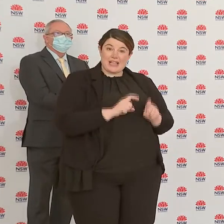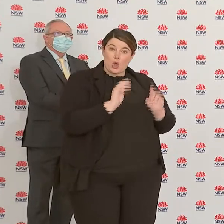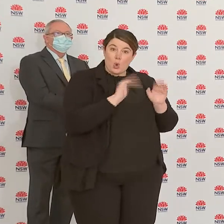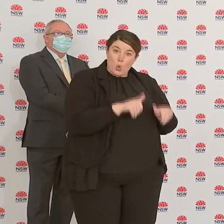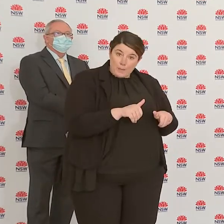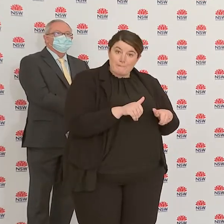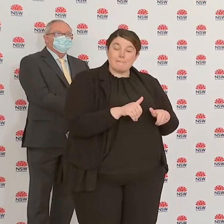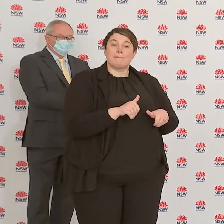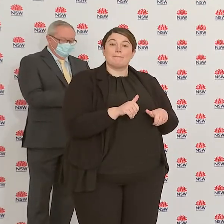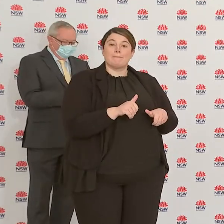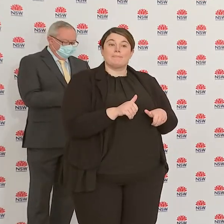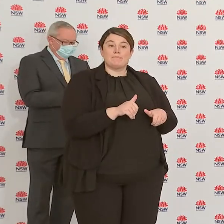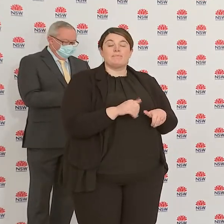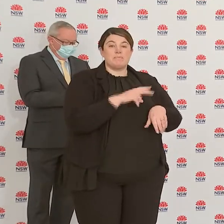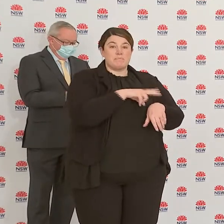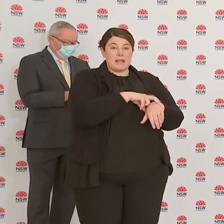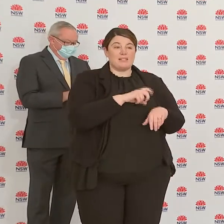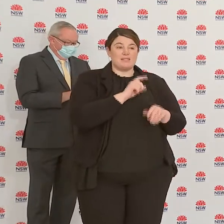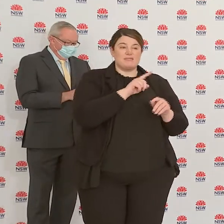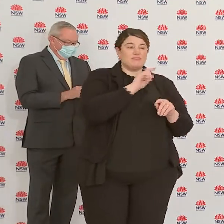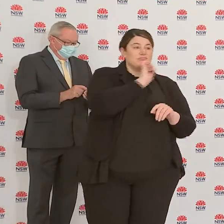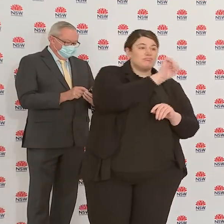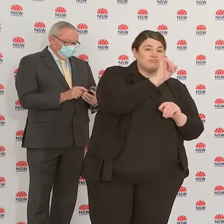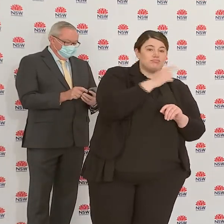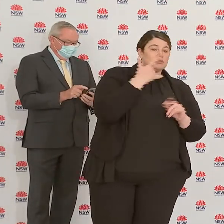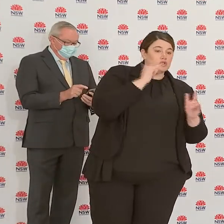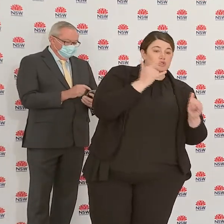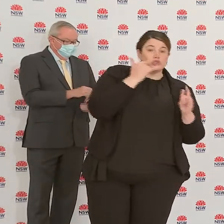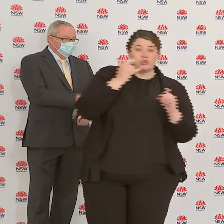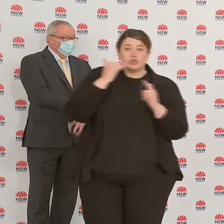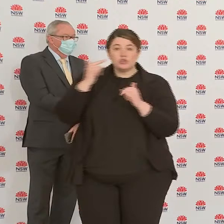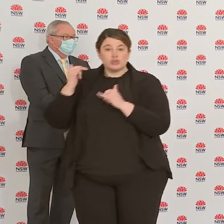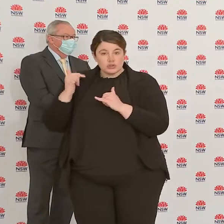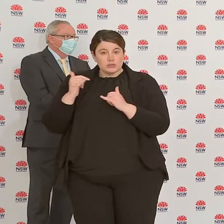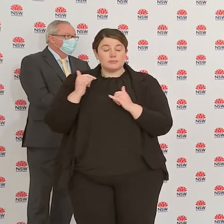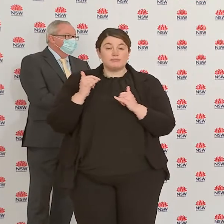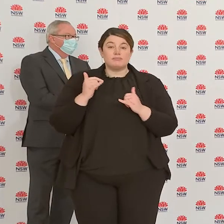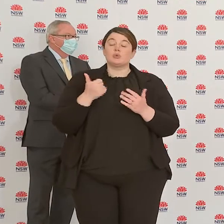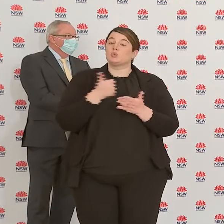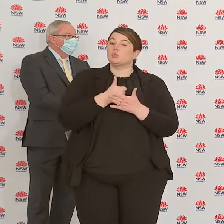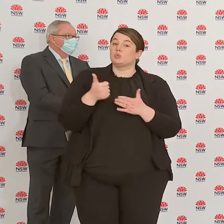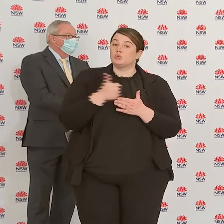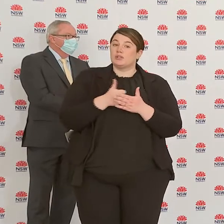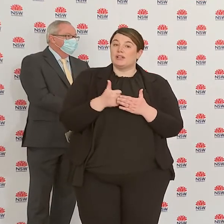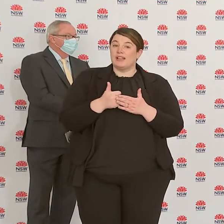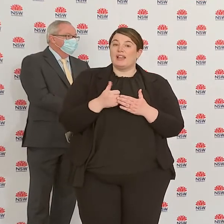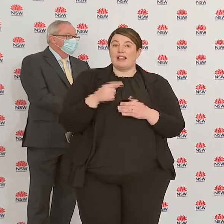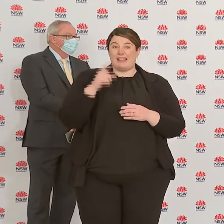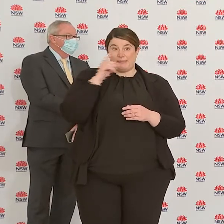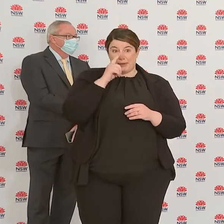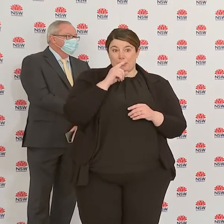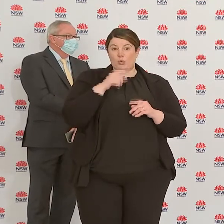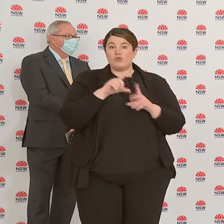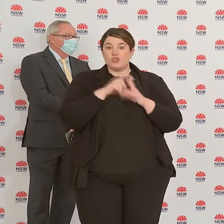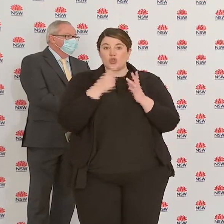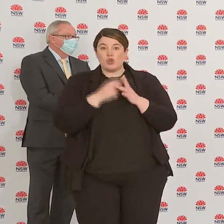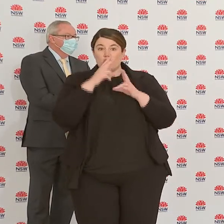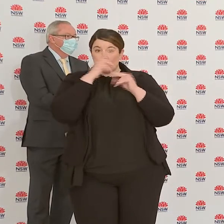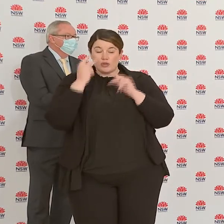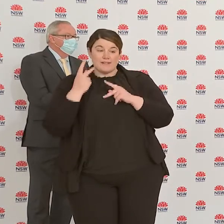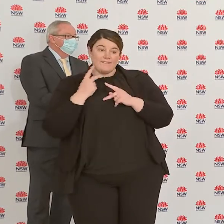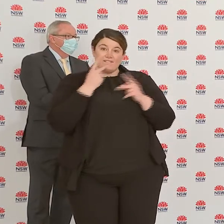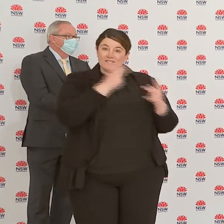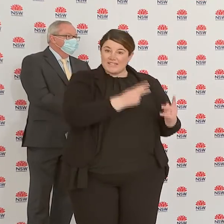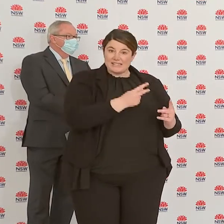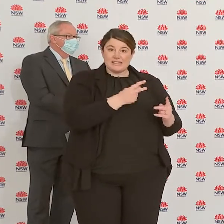in police have also been doing, so we do check compliance in a couple of ways. Often people are under clinical care. You can imagine that we have clinical